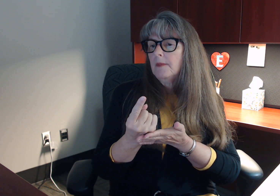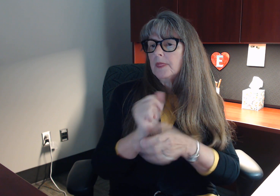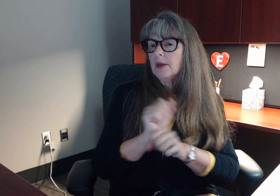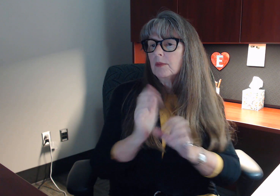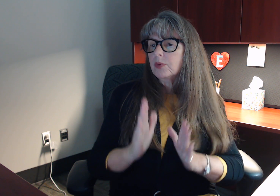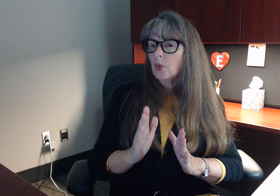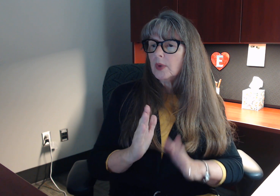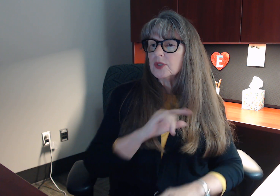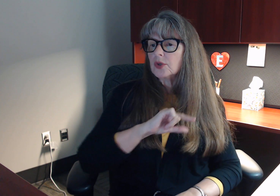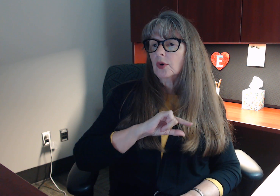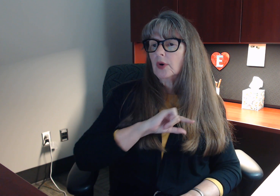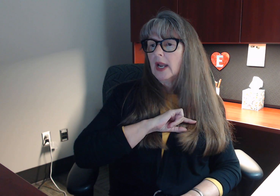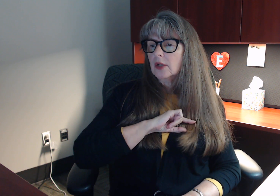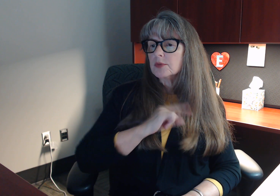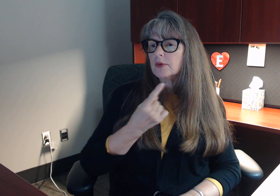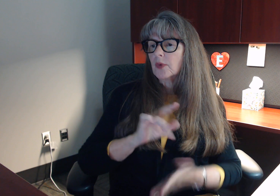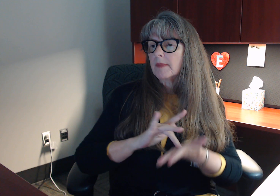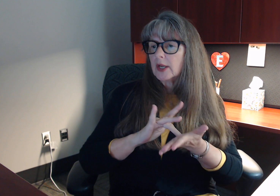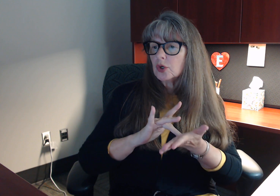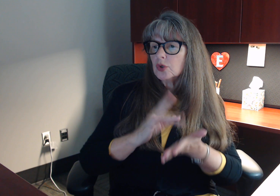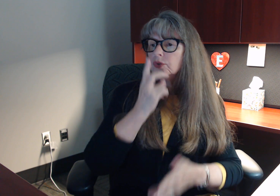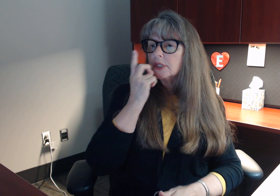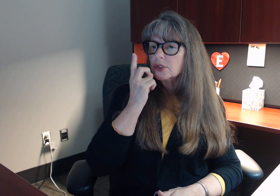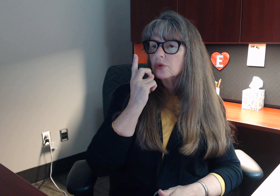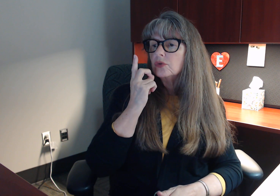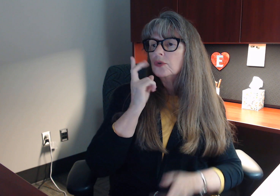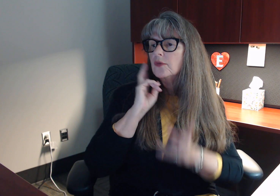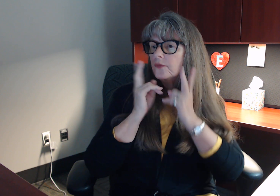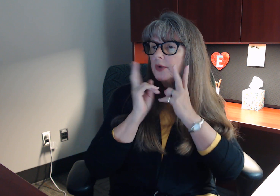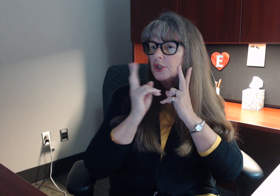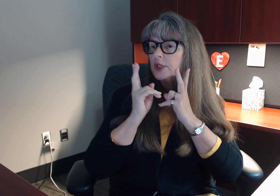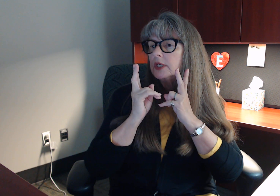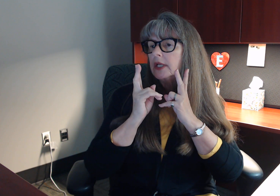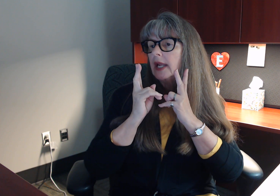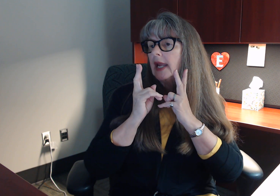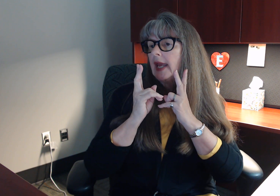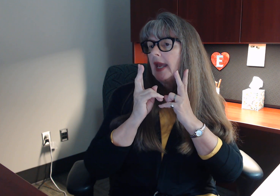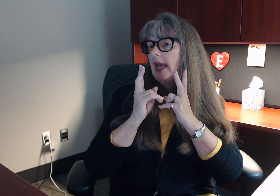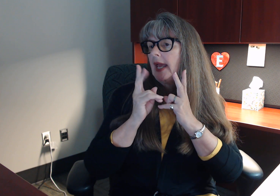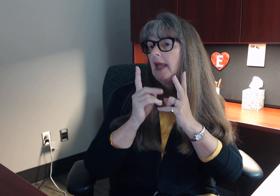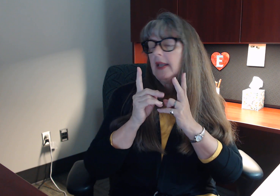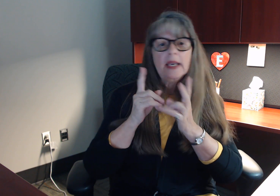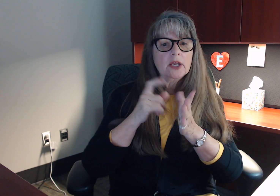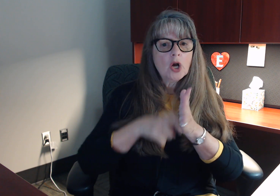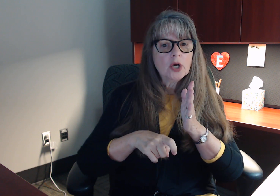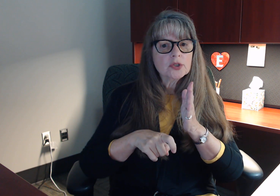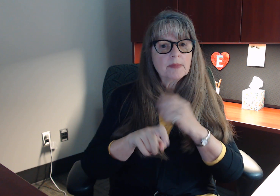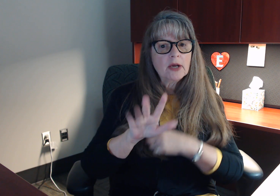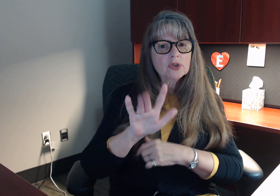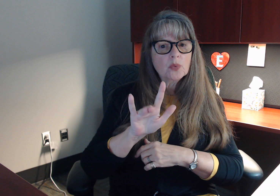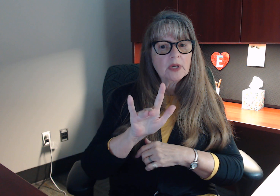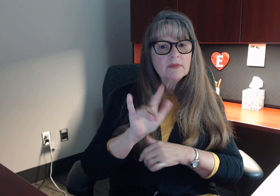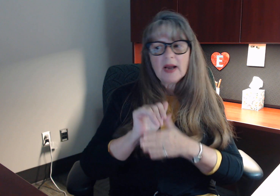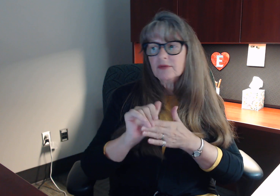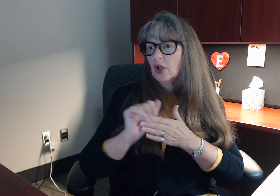the employees are eligible for medical, dental, vision, and it costs about $25 a